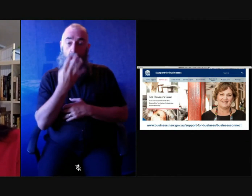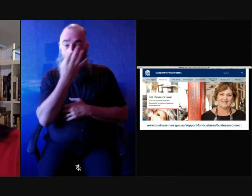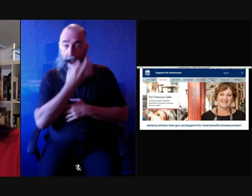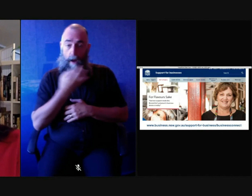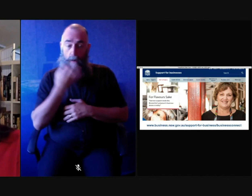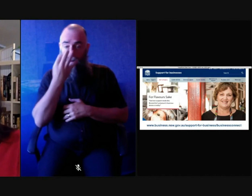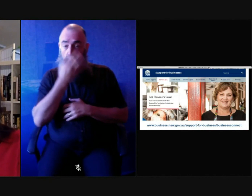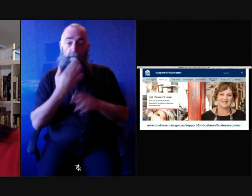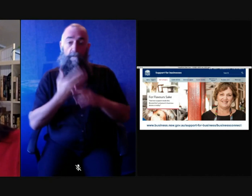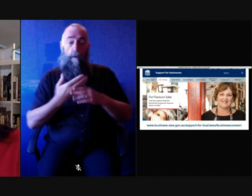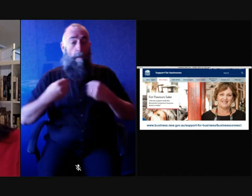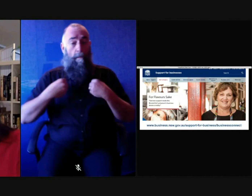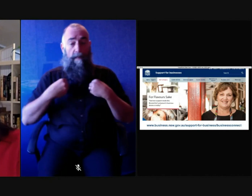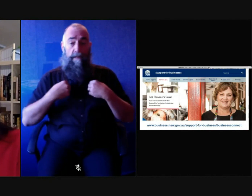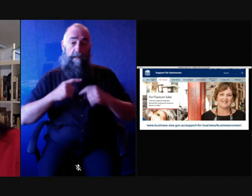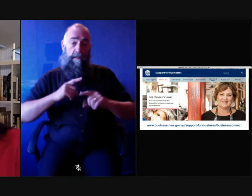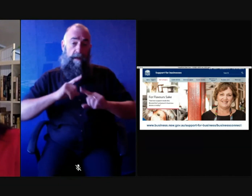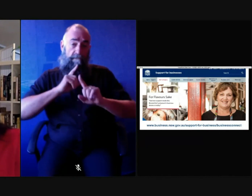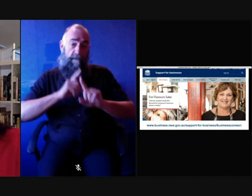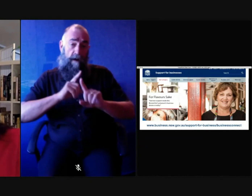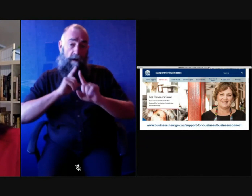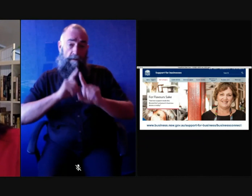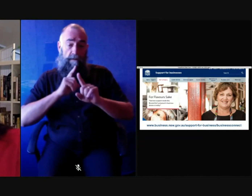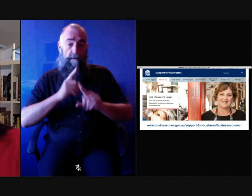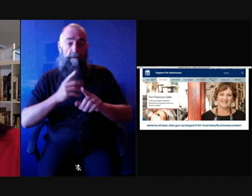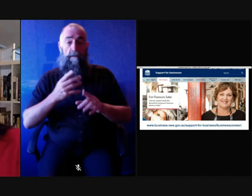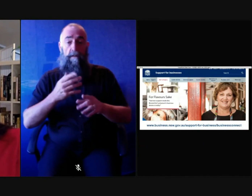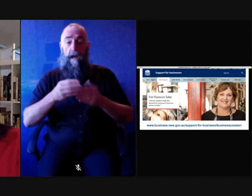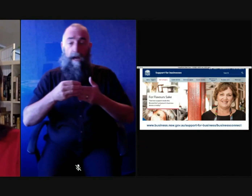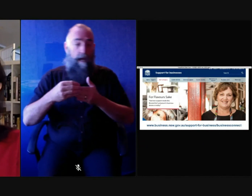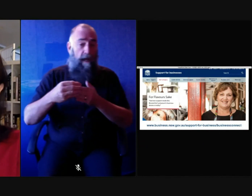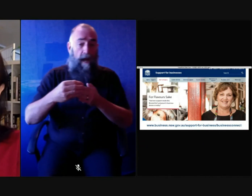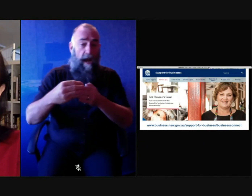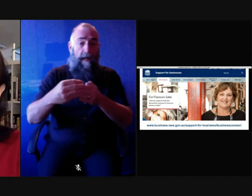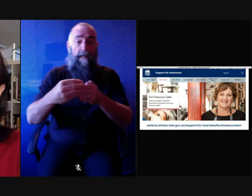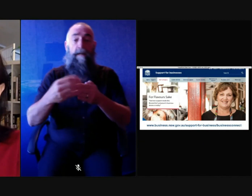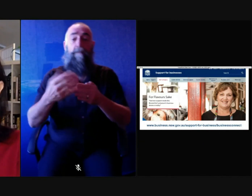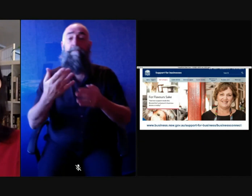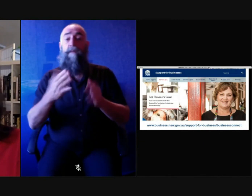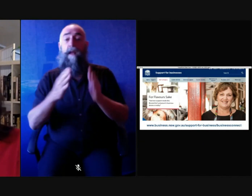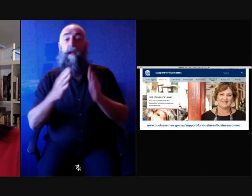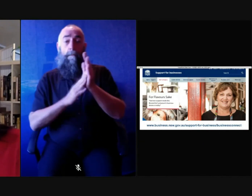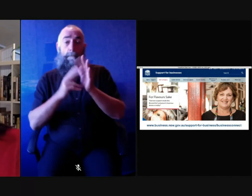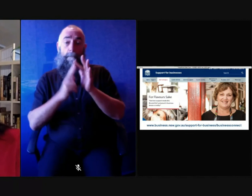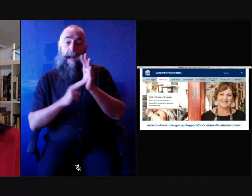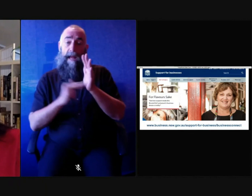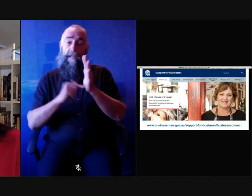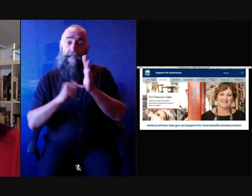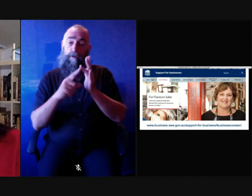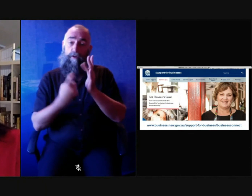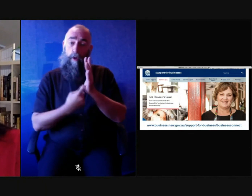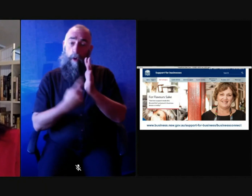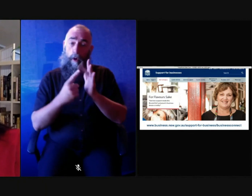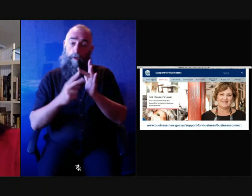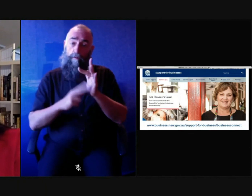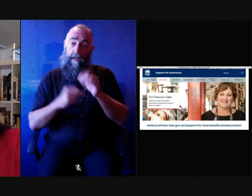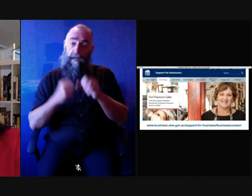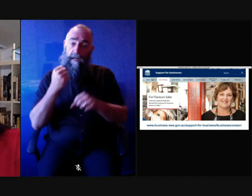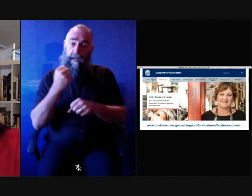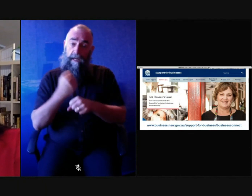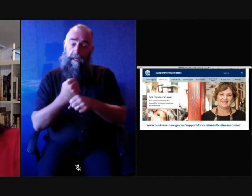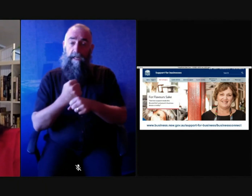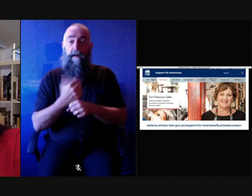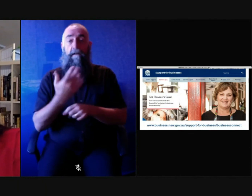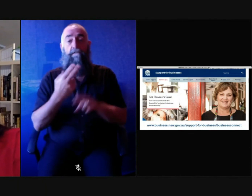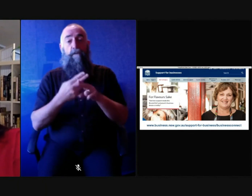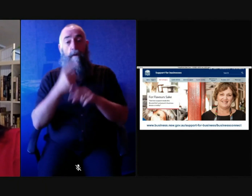business advice, guidance and mentoring with creative practitioners, some of whom are experienced in the